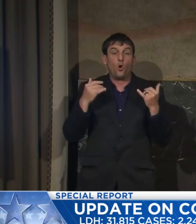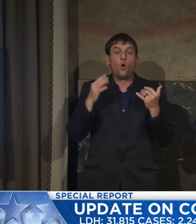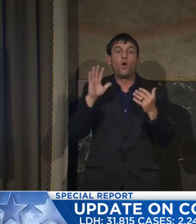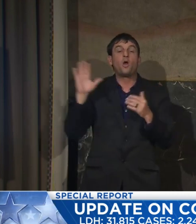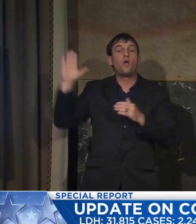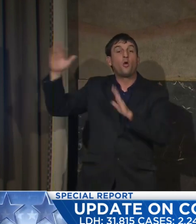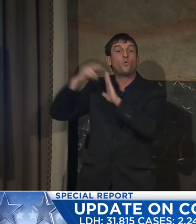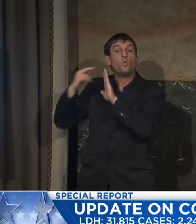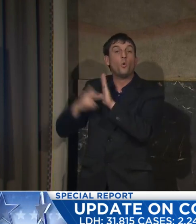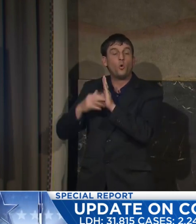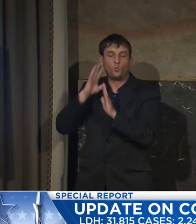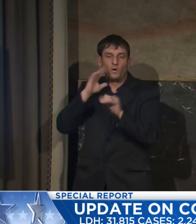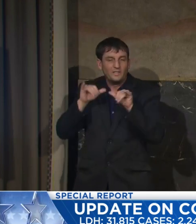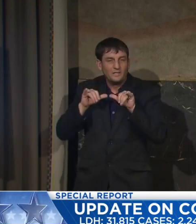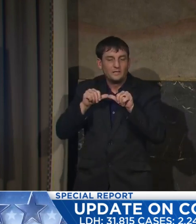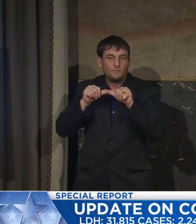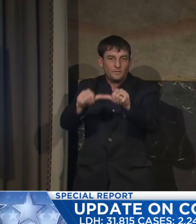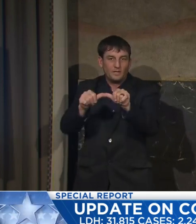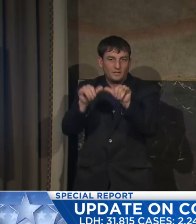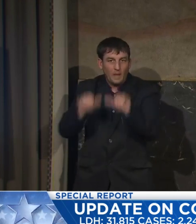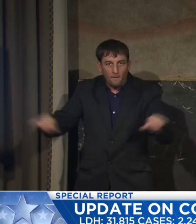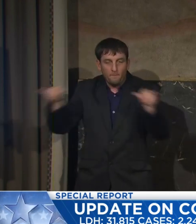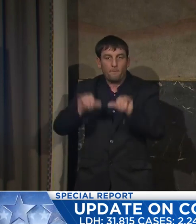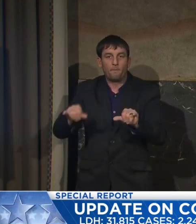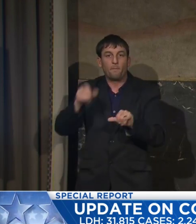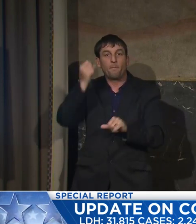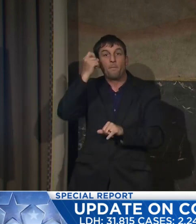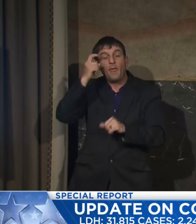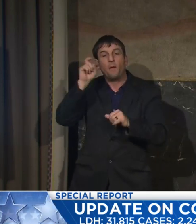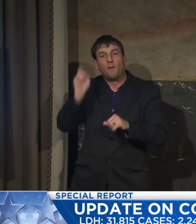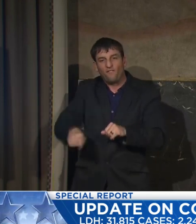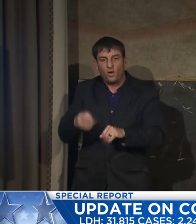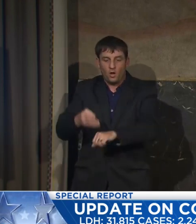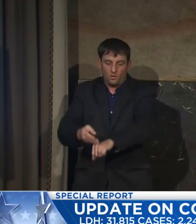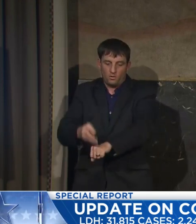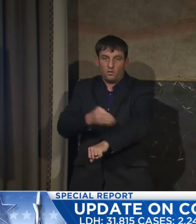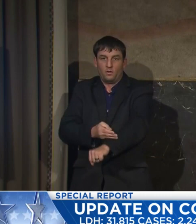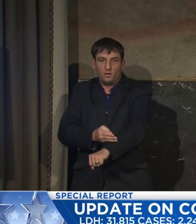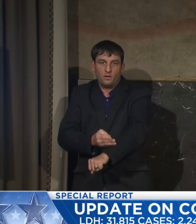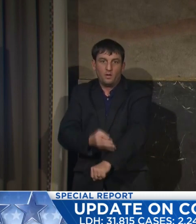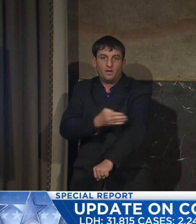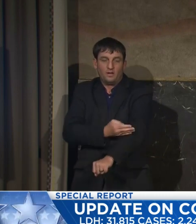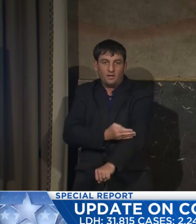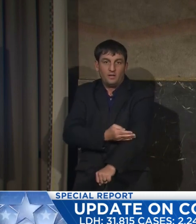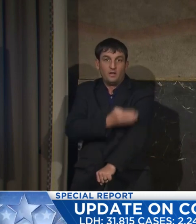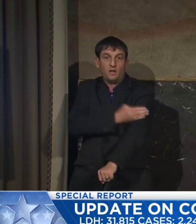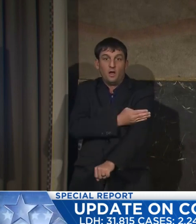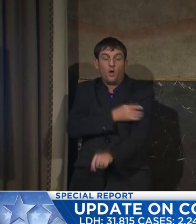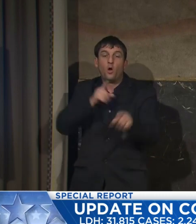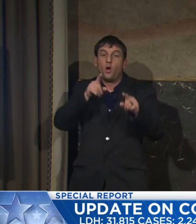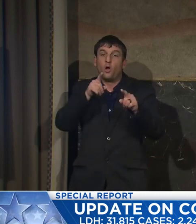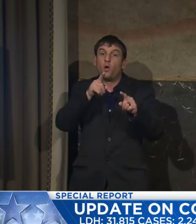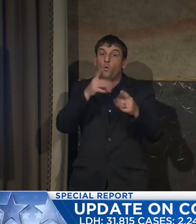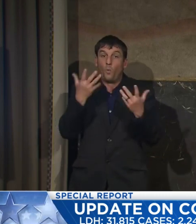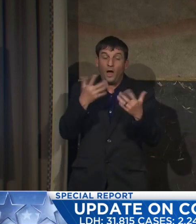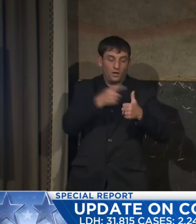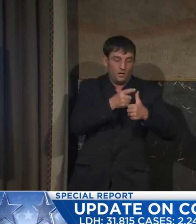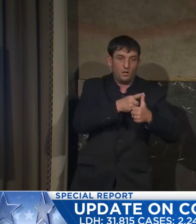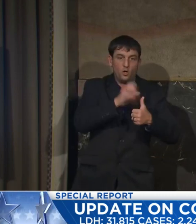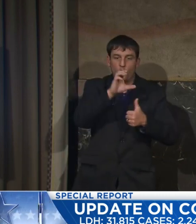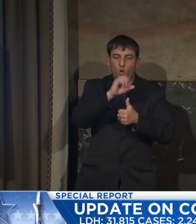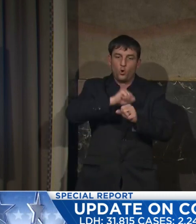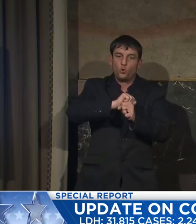just have to keep making the same progress. And when it comes to COVID-like illnesses being reported to the emergency